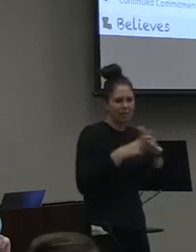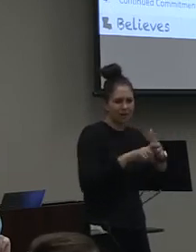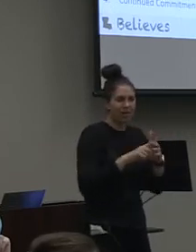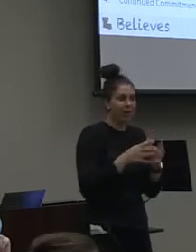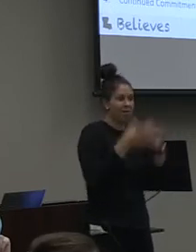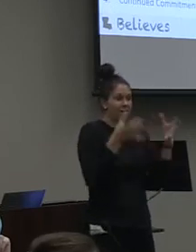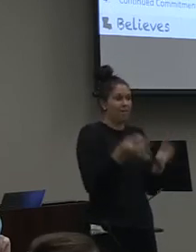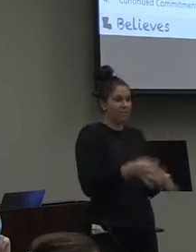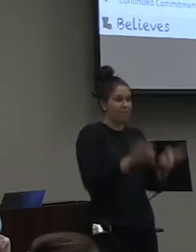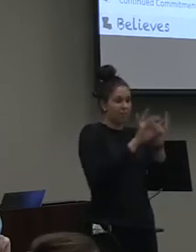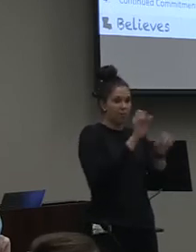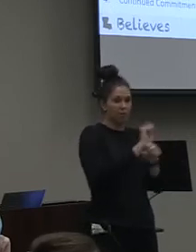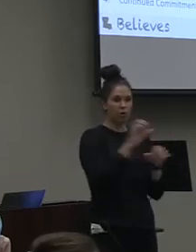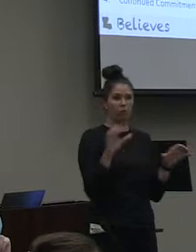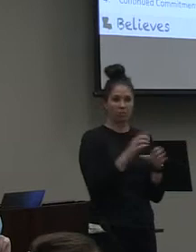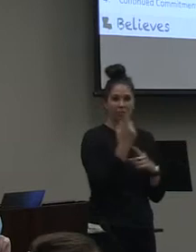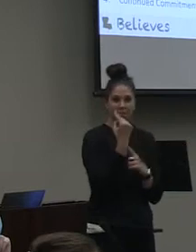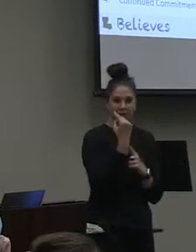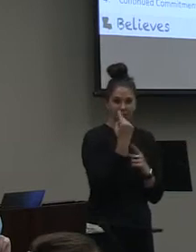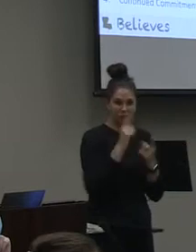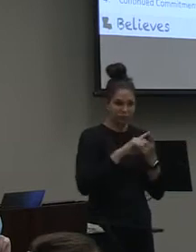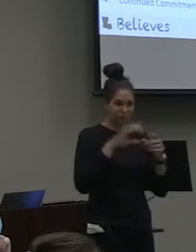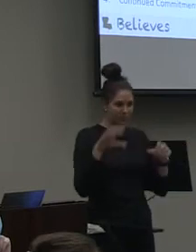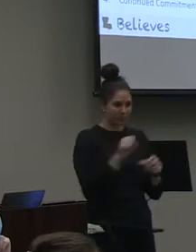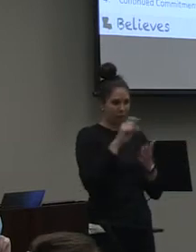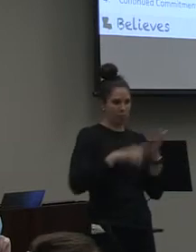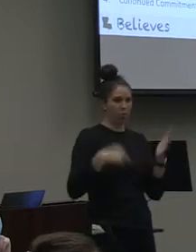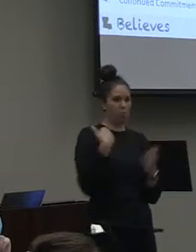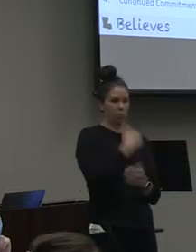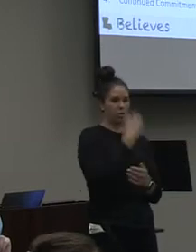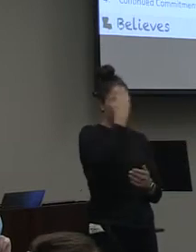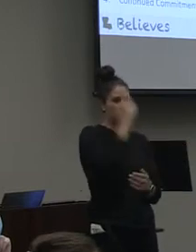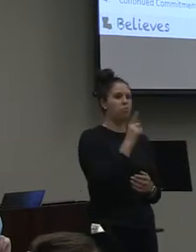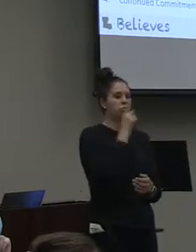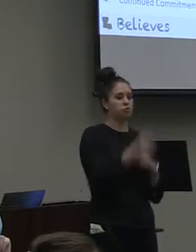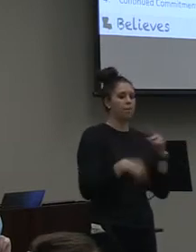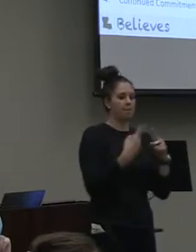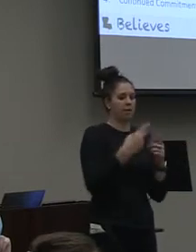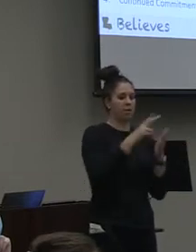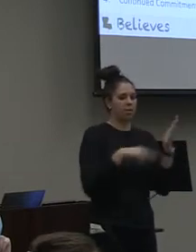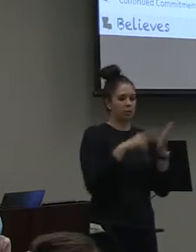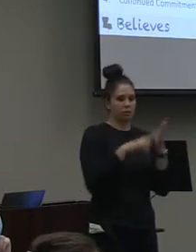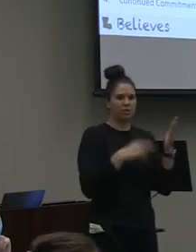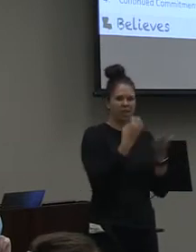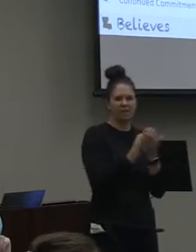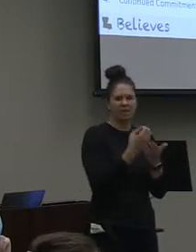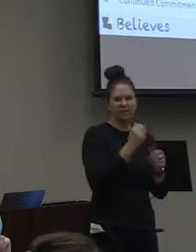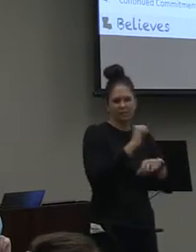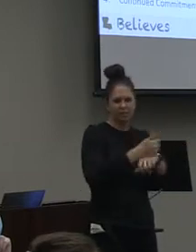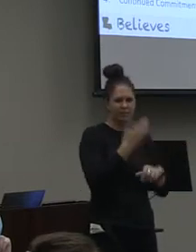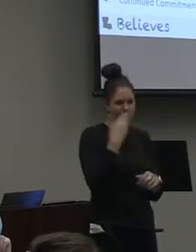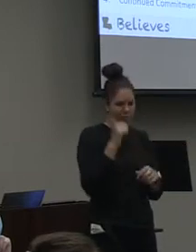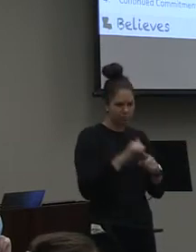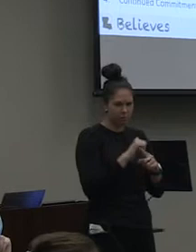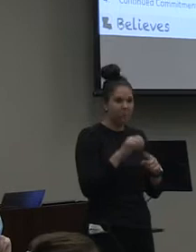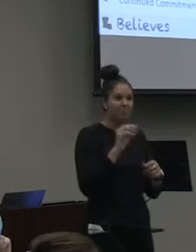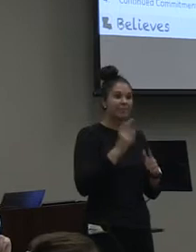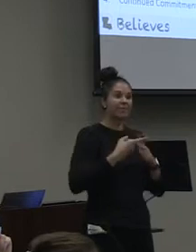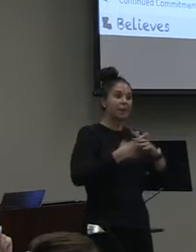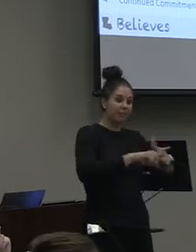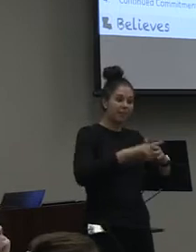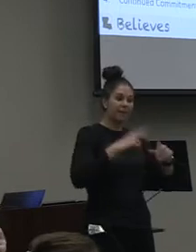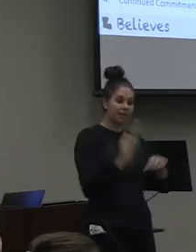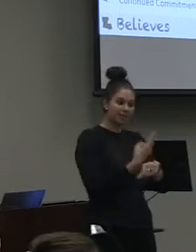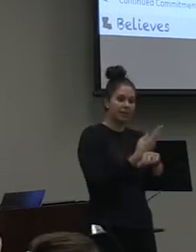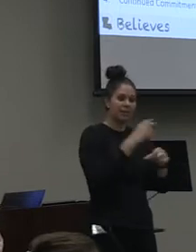work was done last year to take what we know to be true about literacy, those evidence-based best practices, implement them in